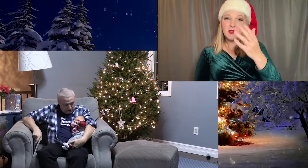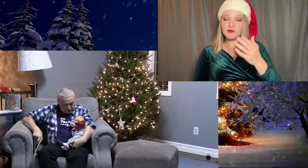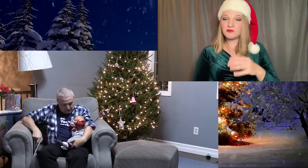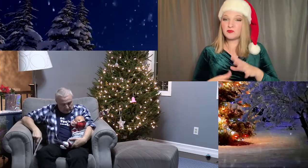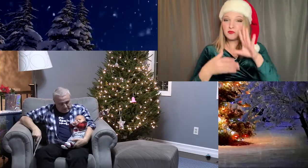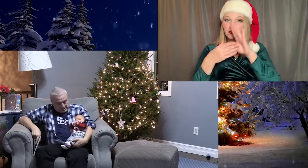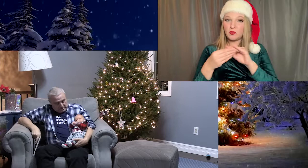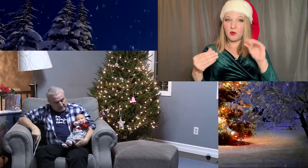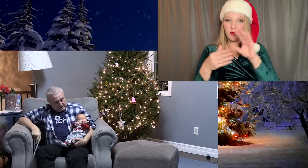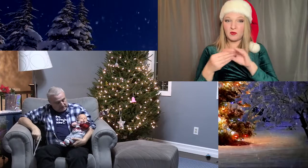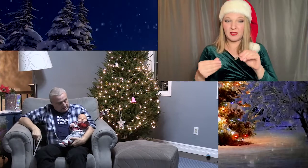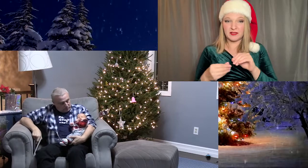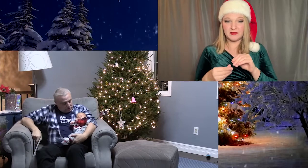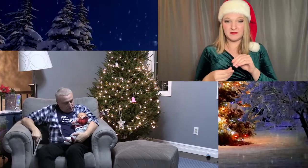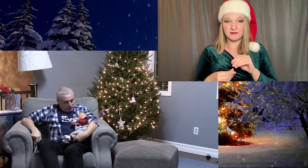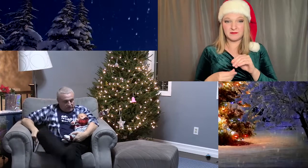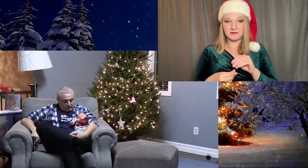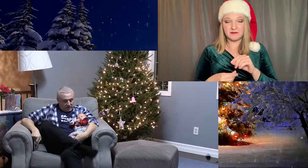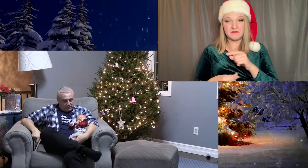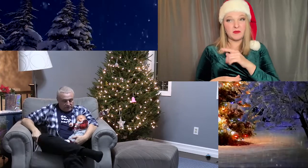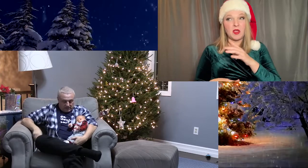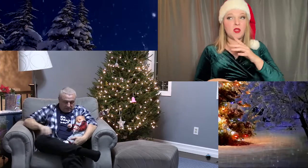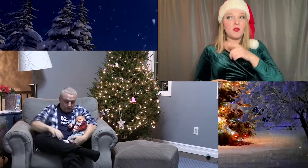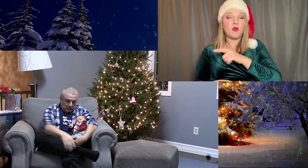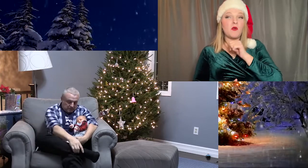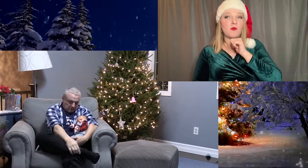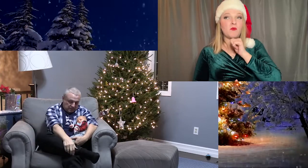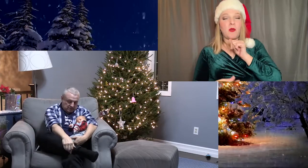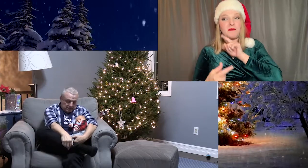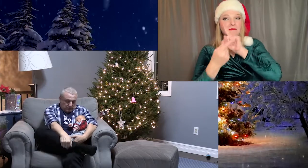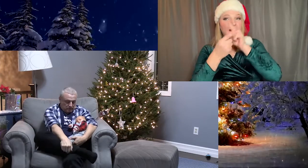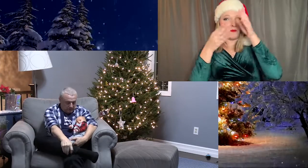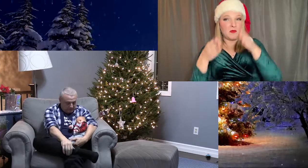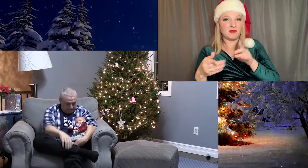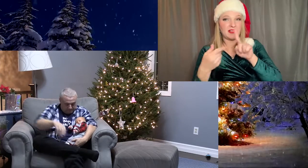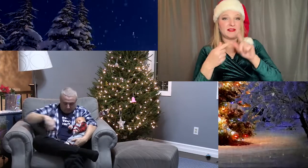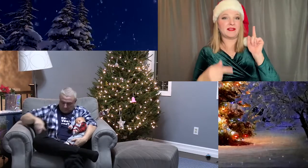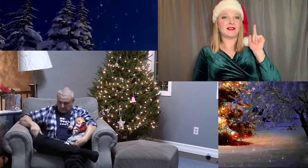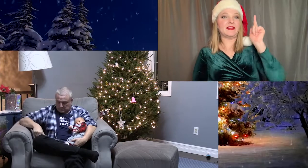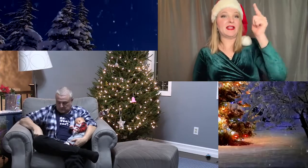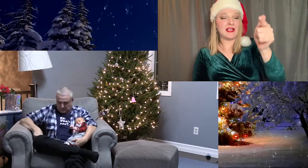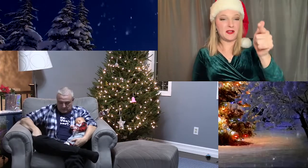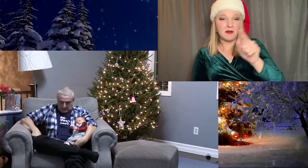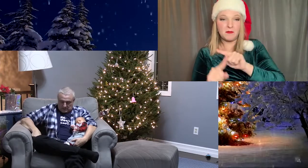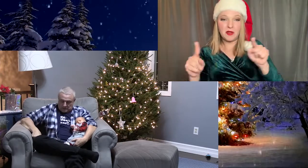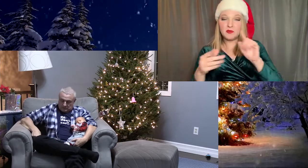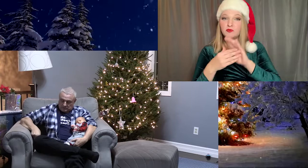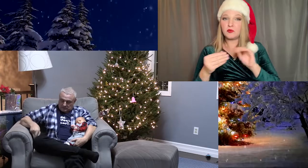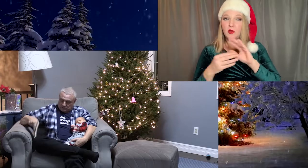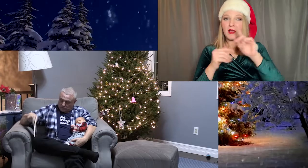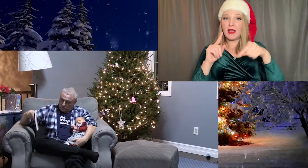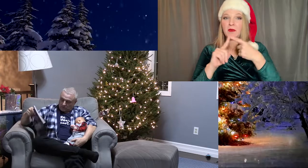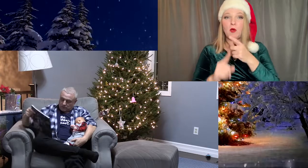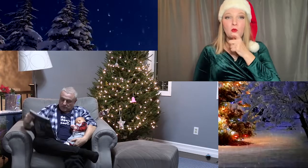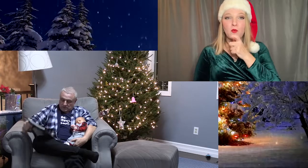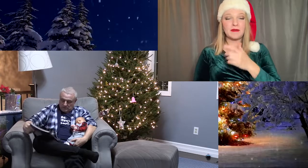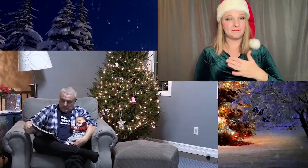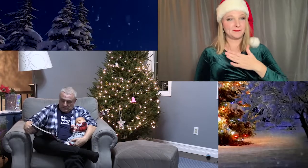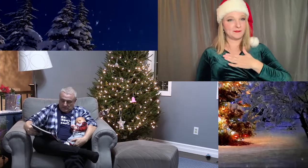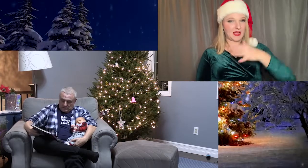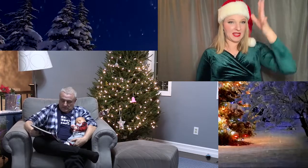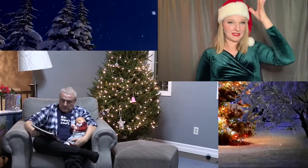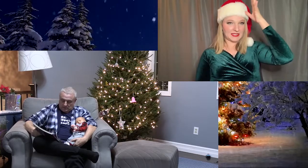a story that someone you will never have a chance to meet till much later on. This is a story